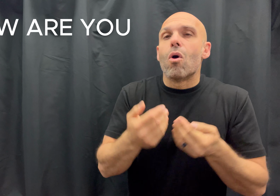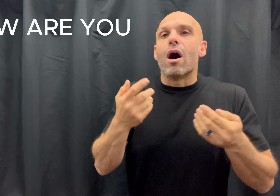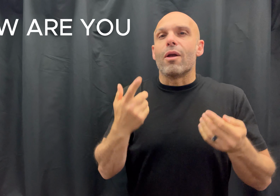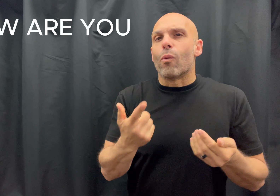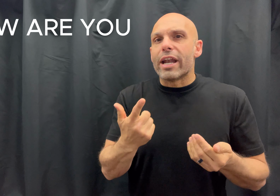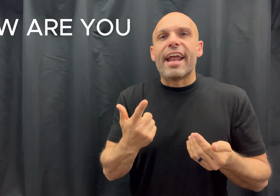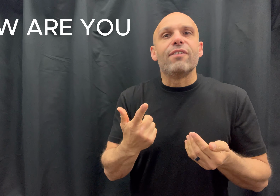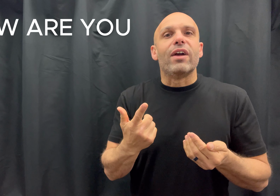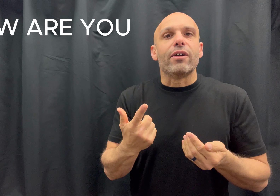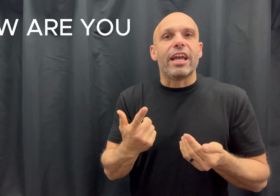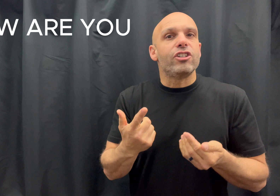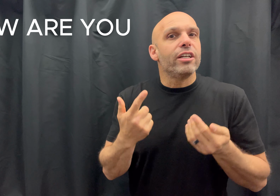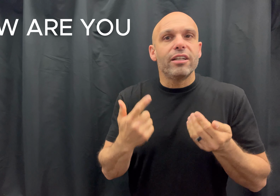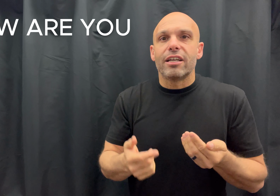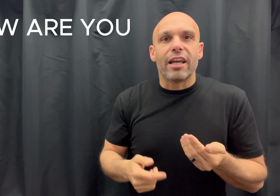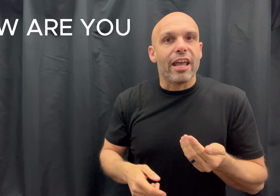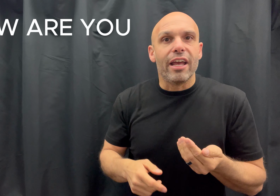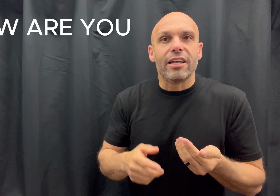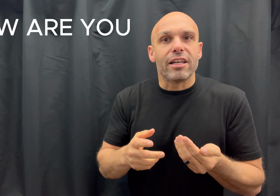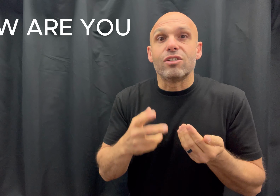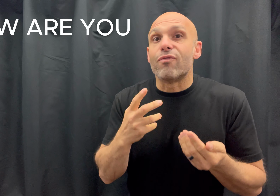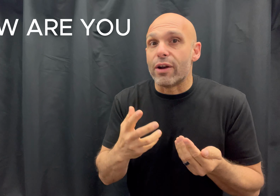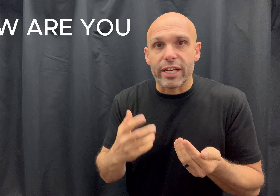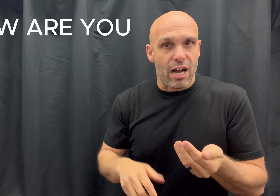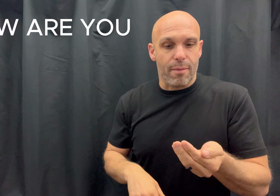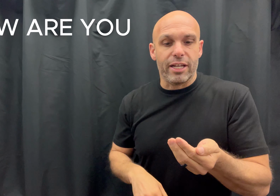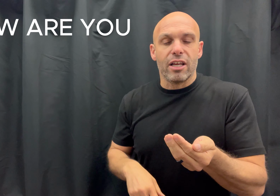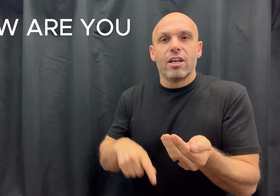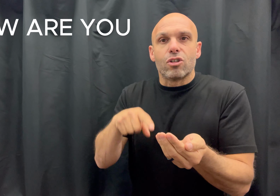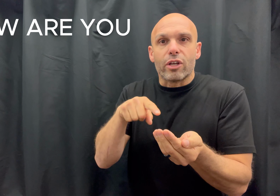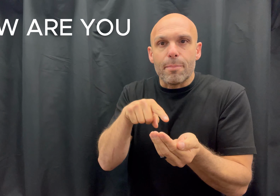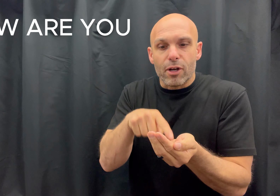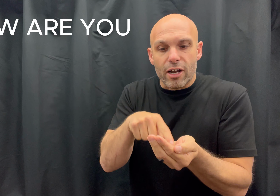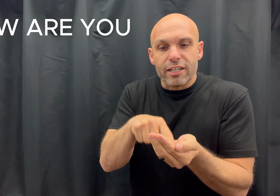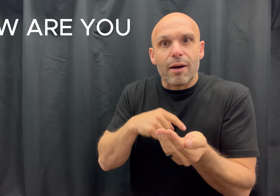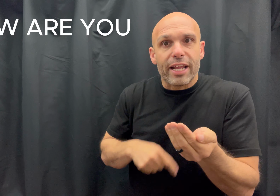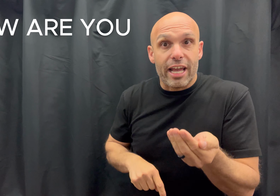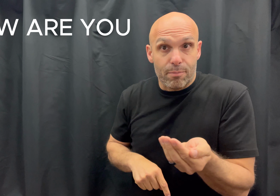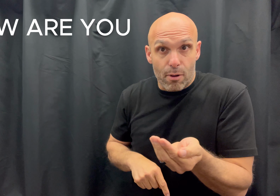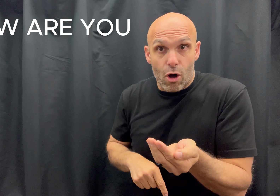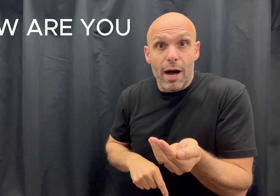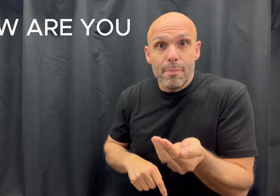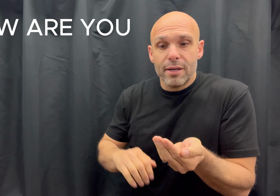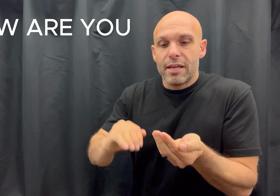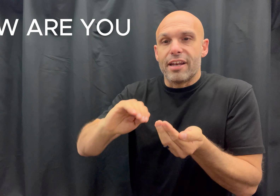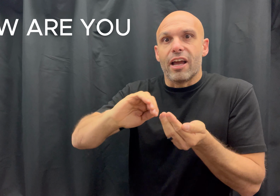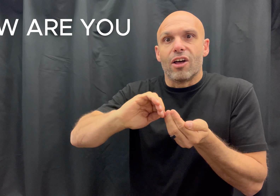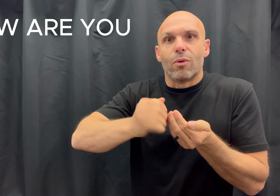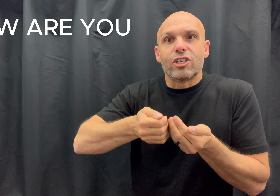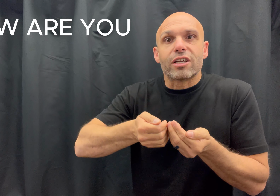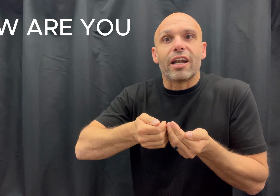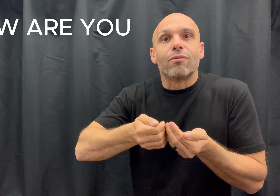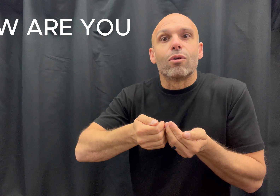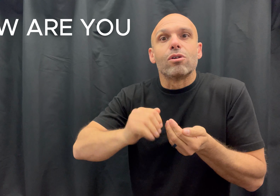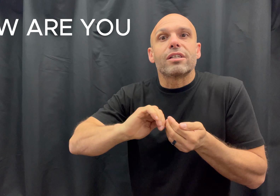A one-handed variation is very common. So keep your non-dominant hand palm up, and the other one just kind of rolls